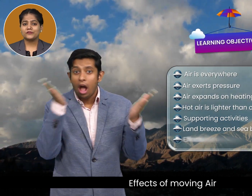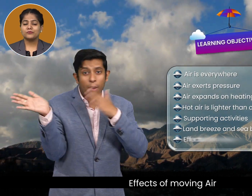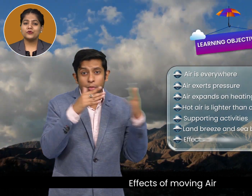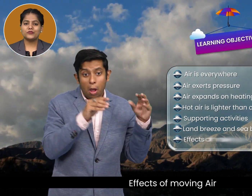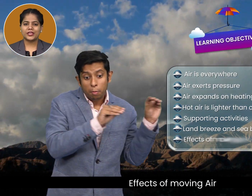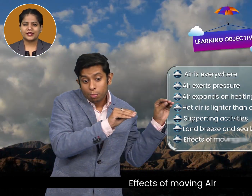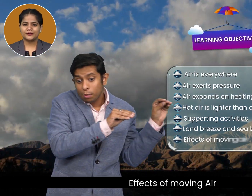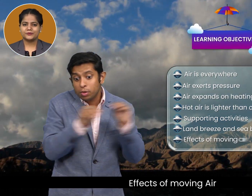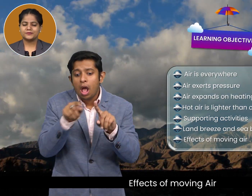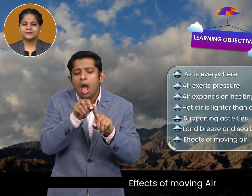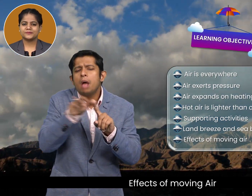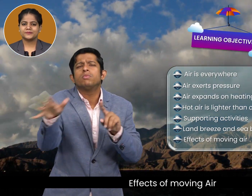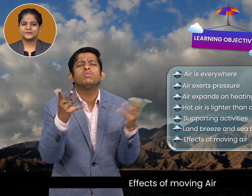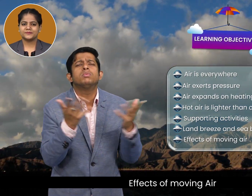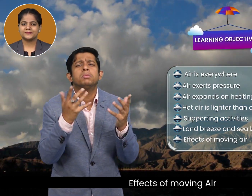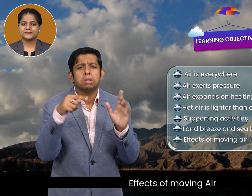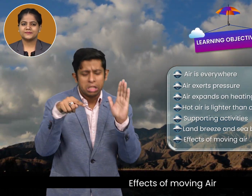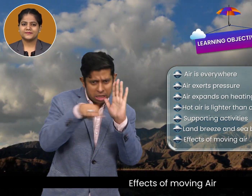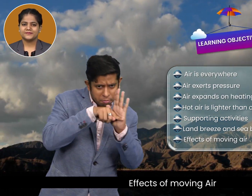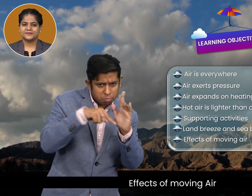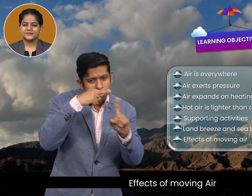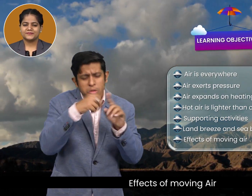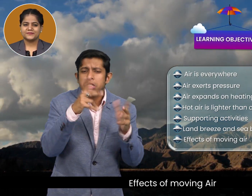Effects of moving air.